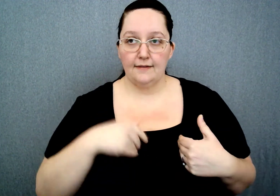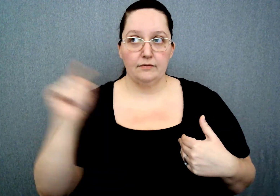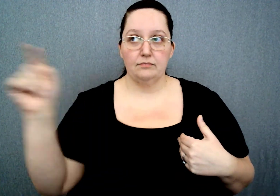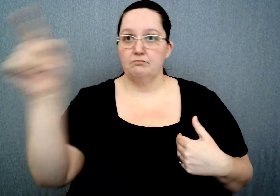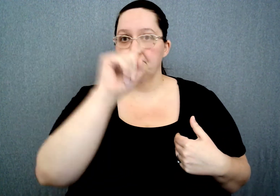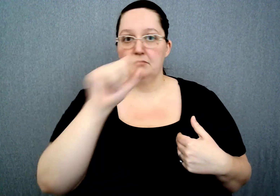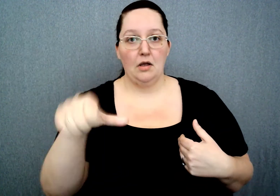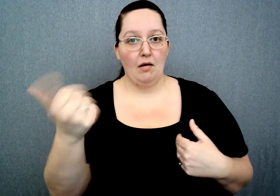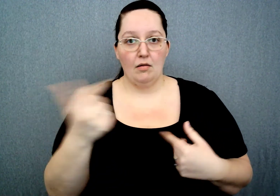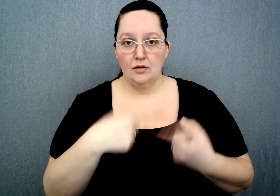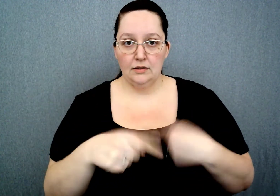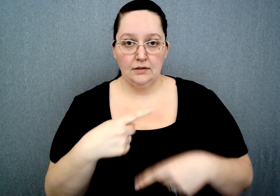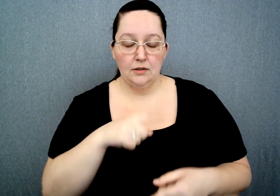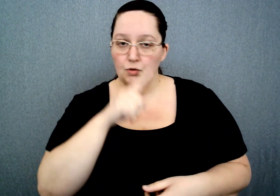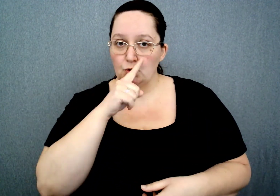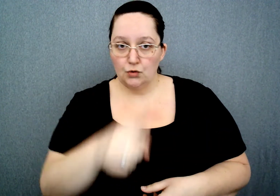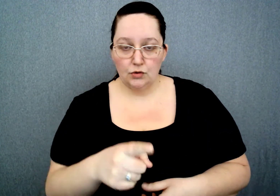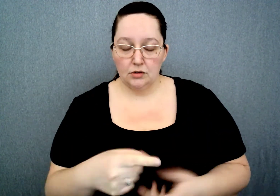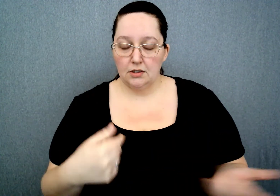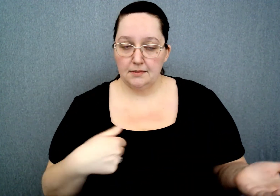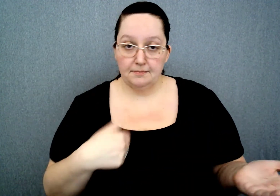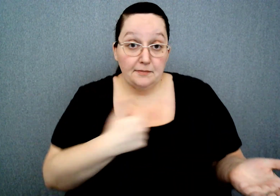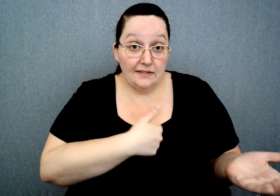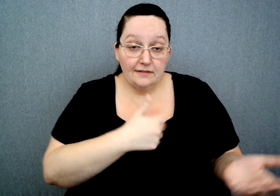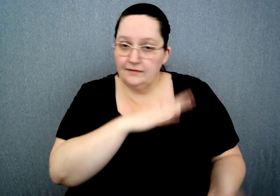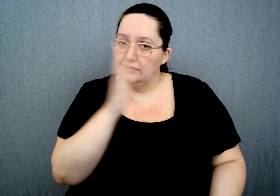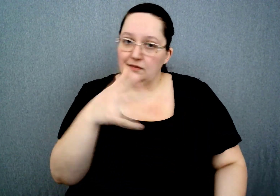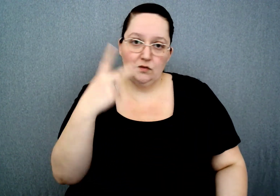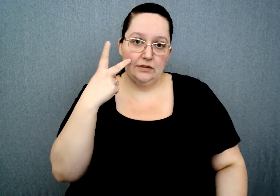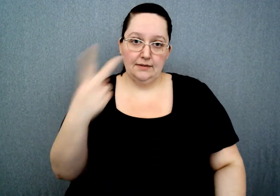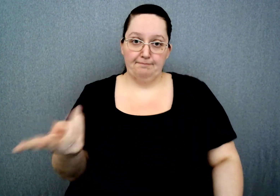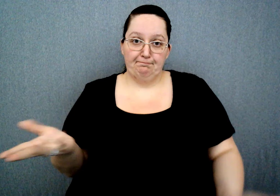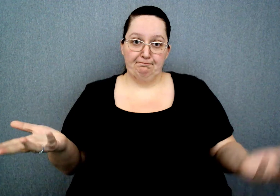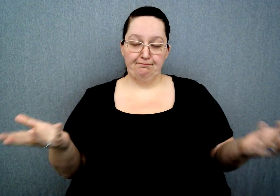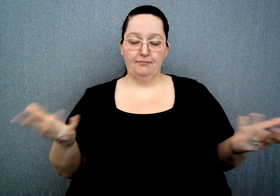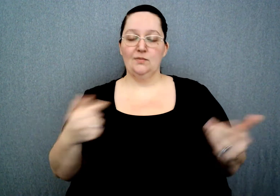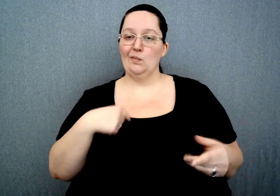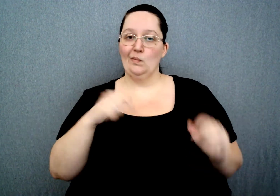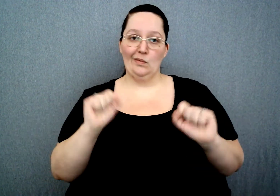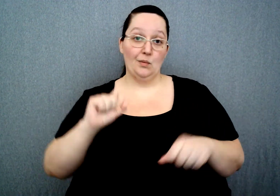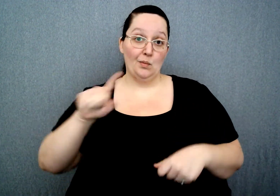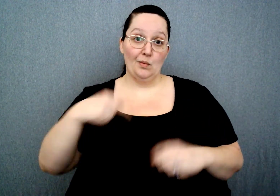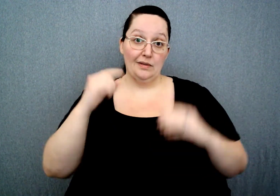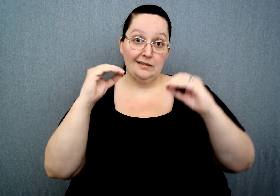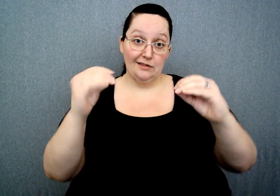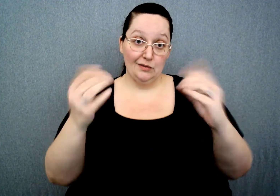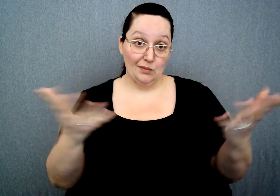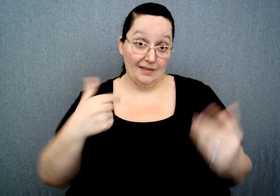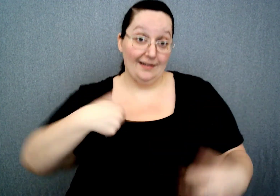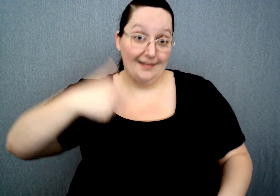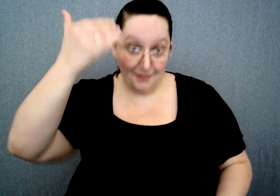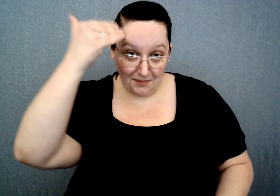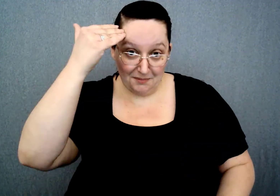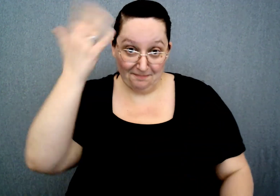Again, I'm sure there are other variations on the sign refrigerator. However, I've never seen one. I can only teach what I know, you know?